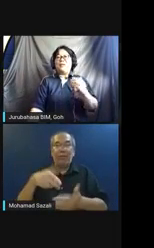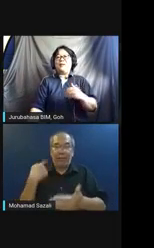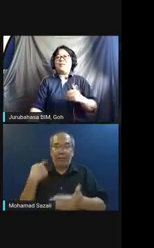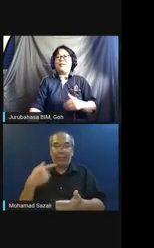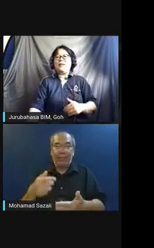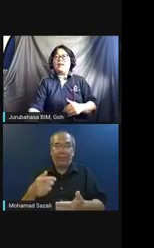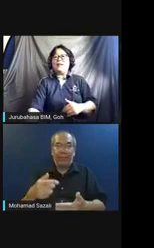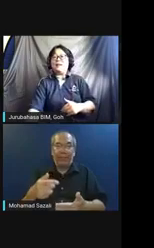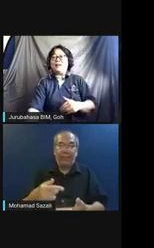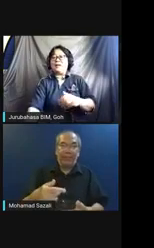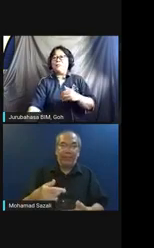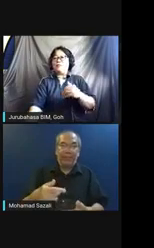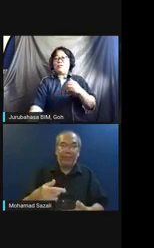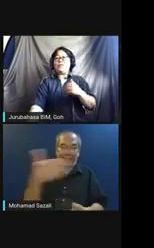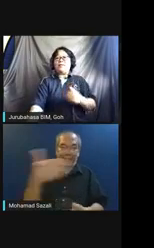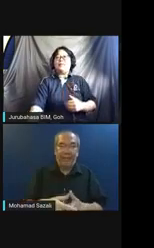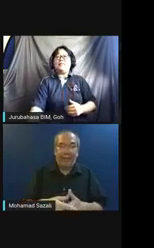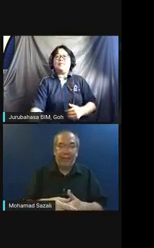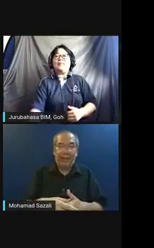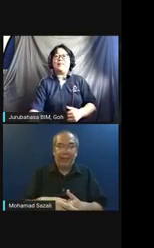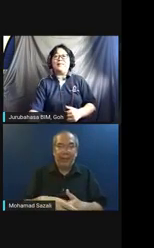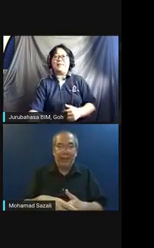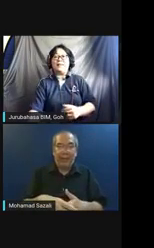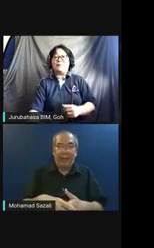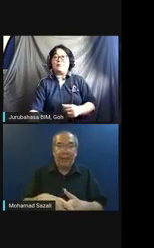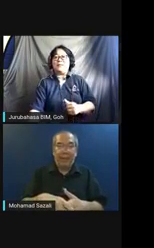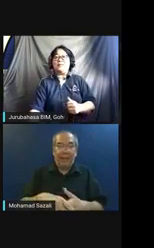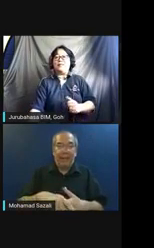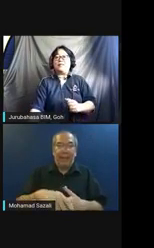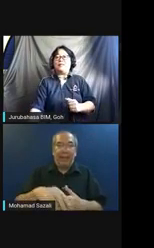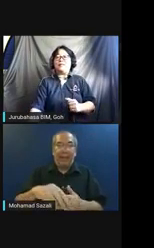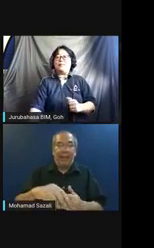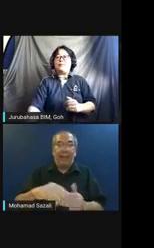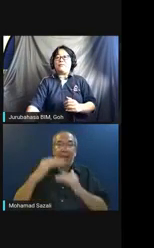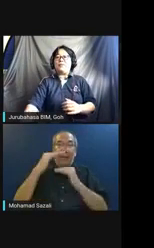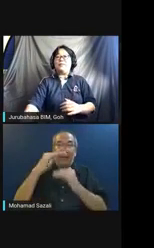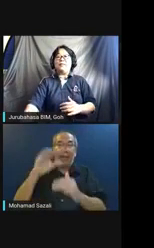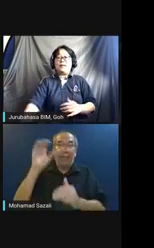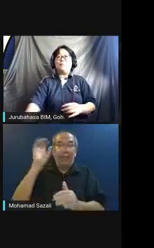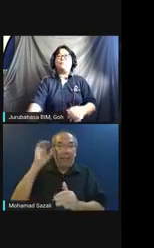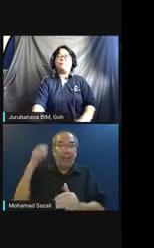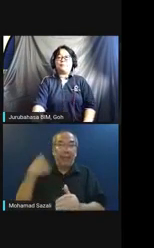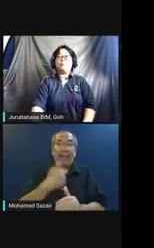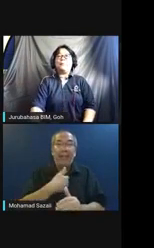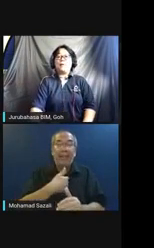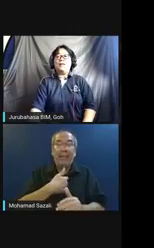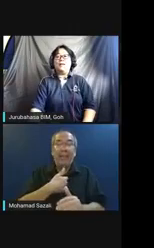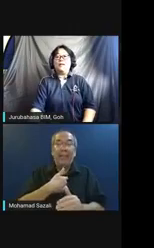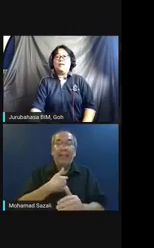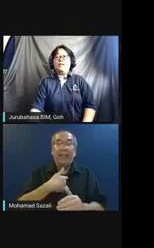Okay, so I think can we move on to the next slide? Then I can explain a little bit further. Yeah.